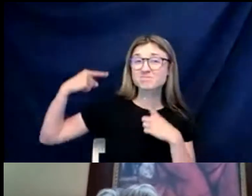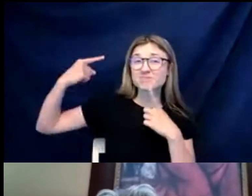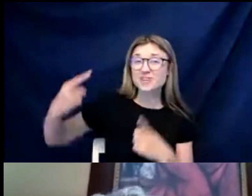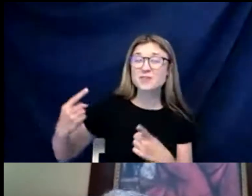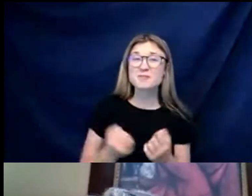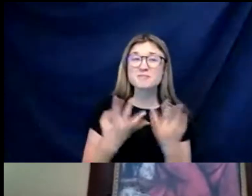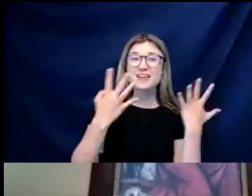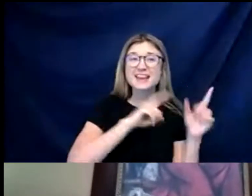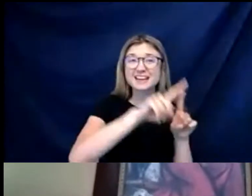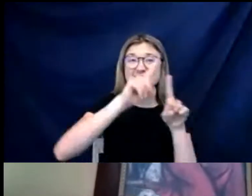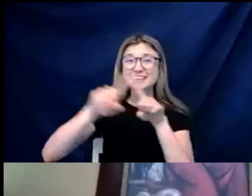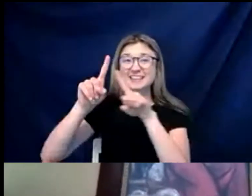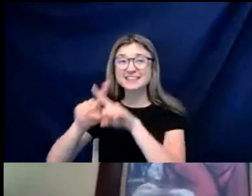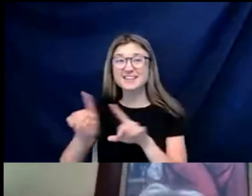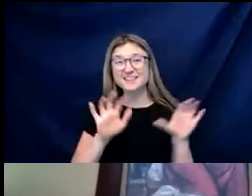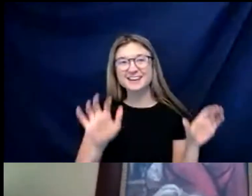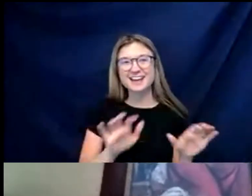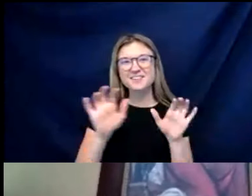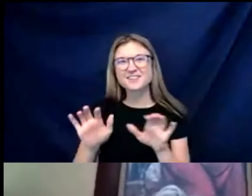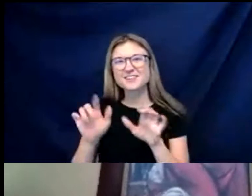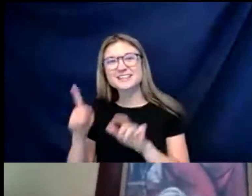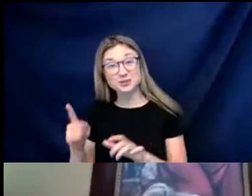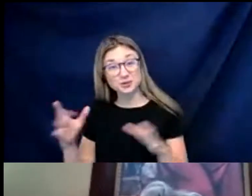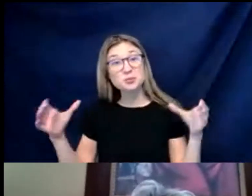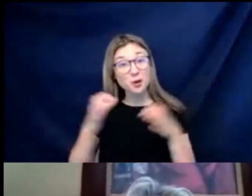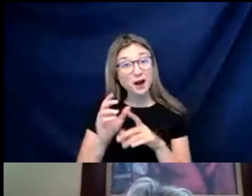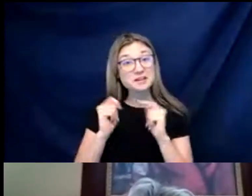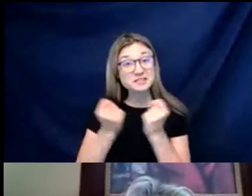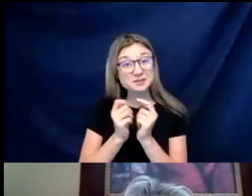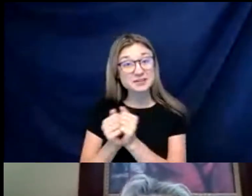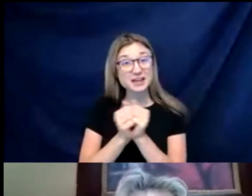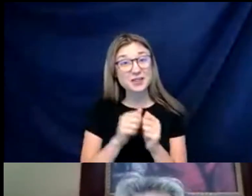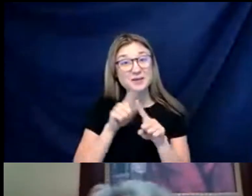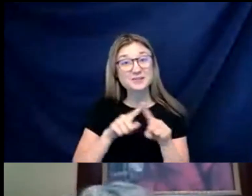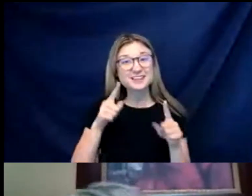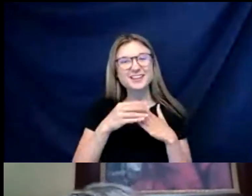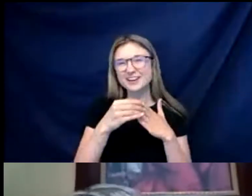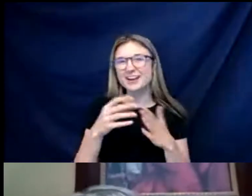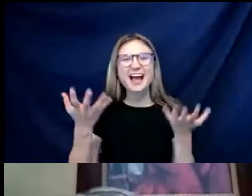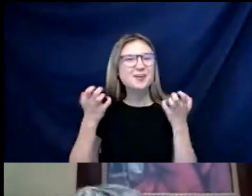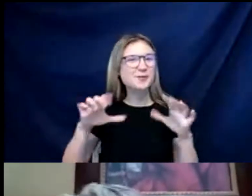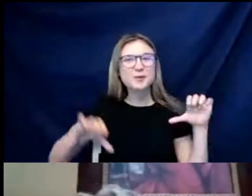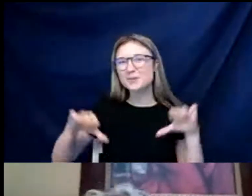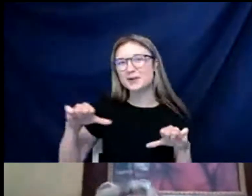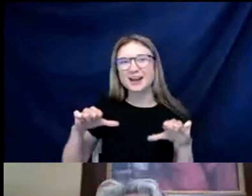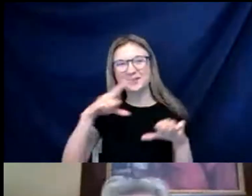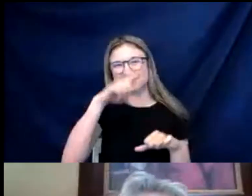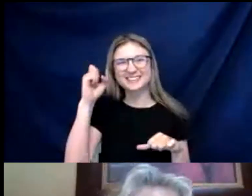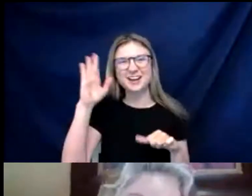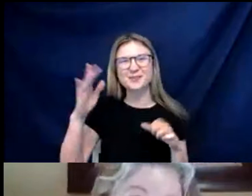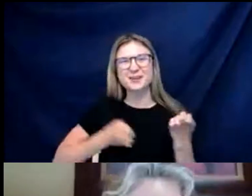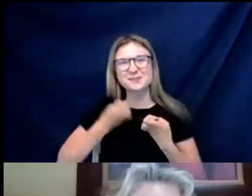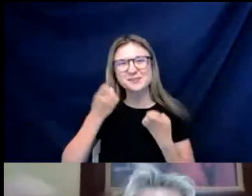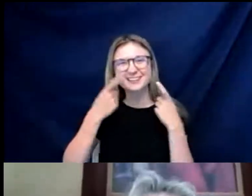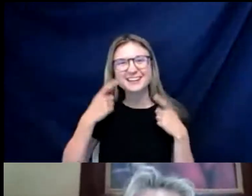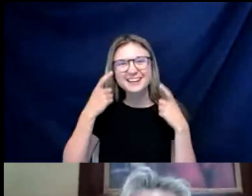and you did bring a team together, but you are a leader. And don't start crying, because I'll start crying. But I really